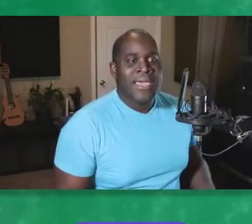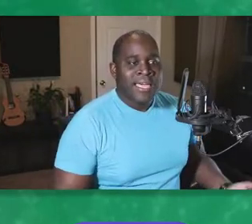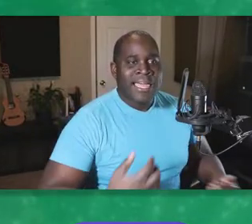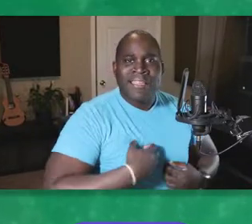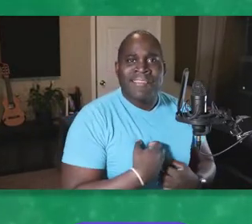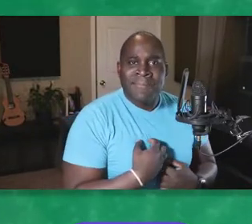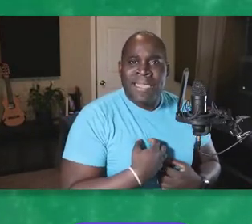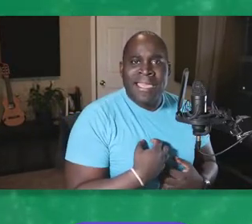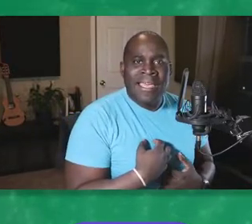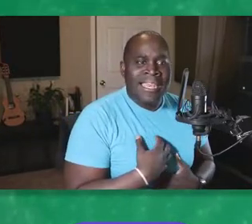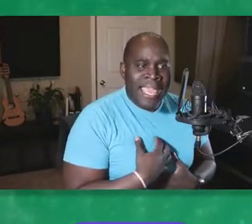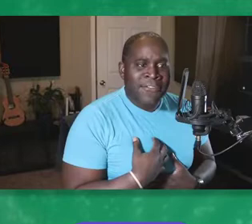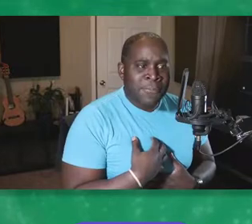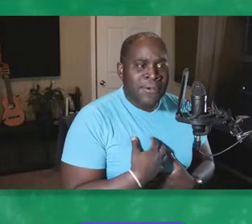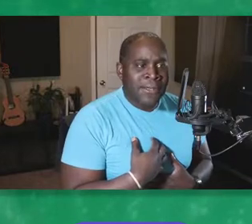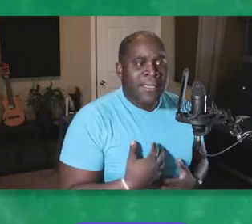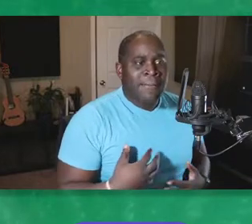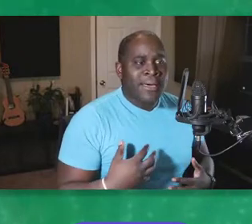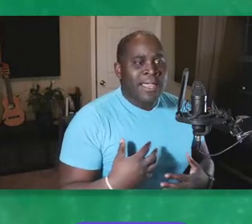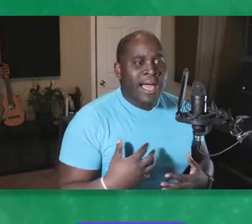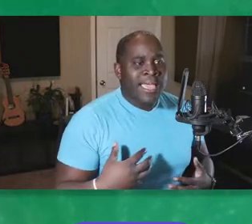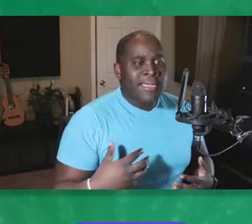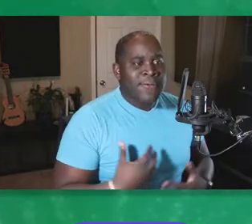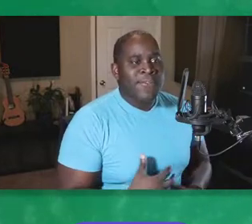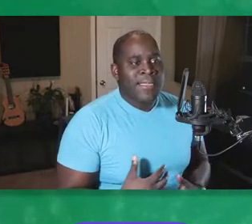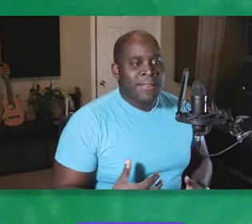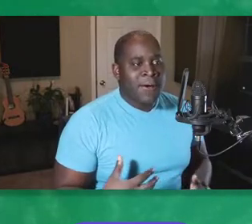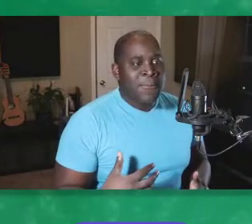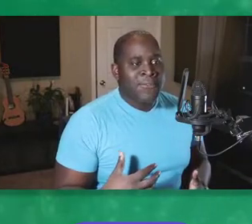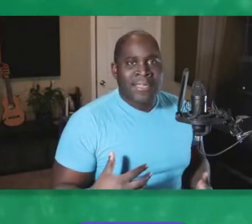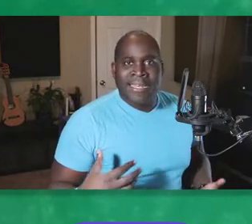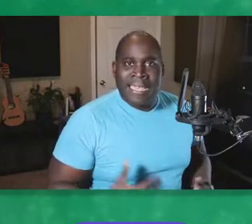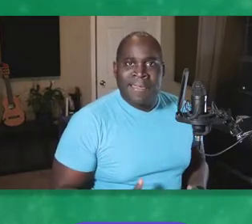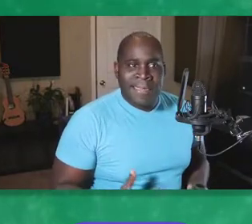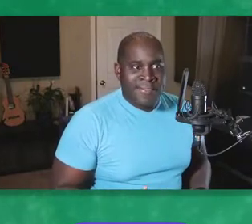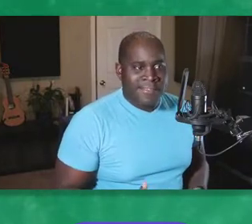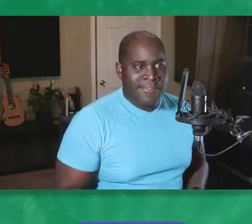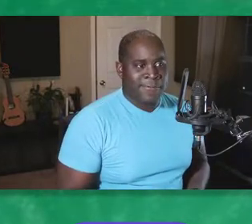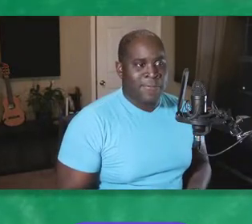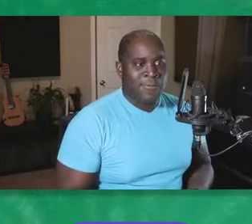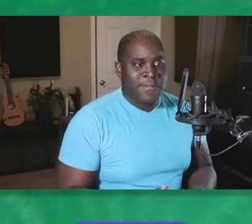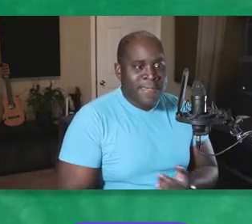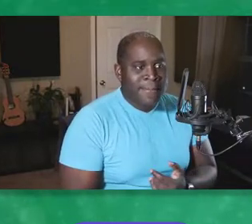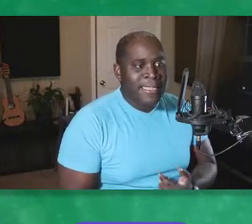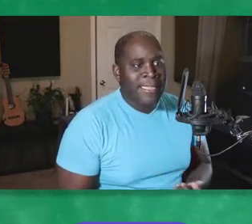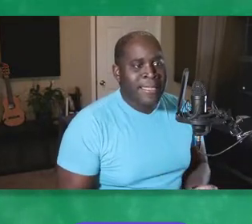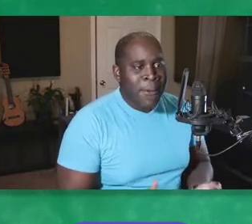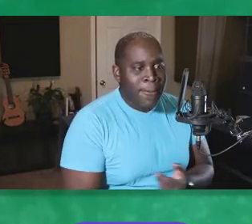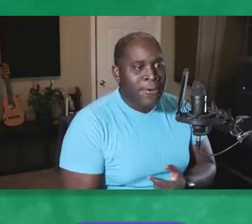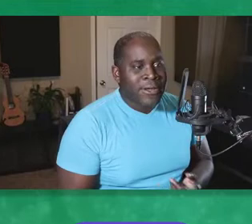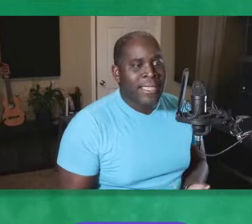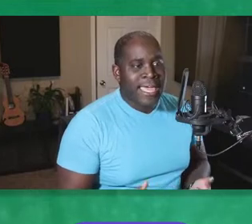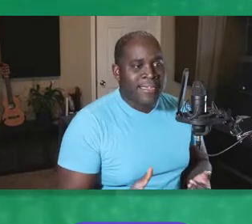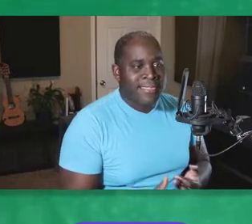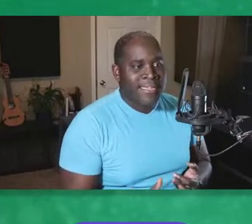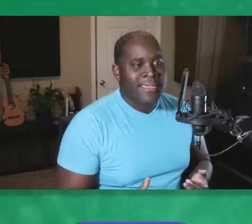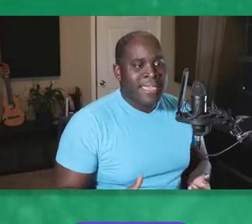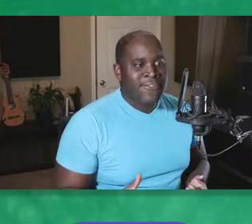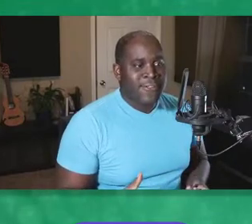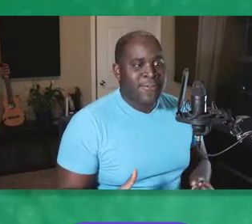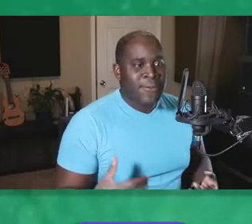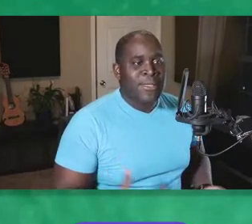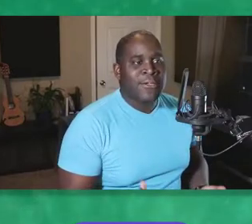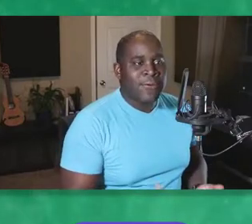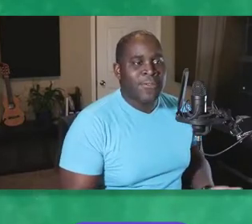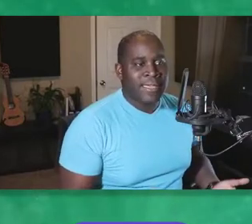into. Like I said, I'm not an expert, but I use it almost on a daily basis with my family and at work, and I think